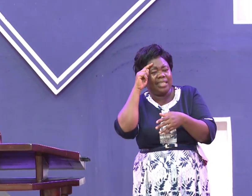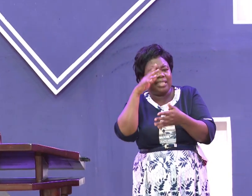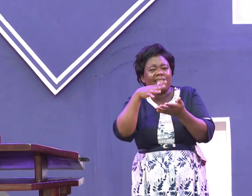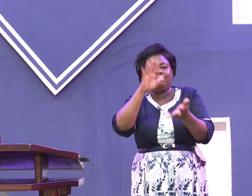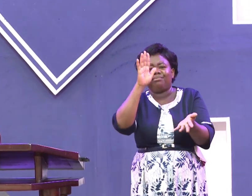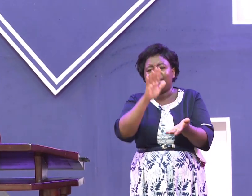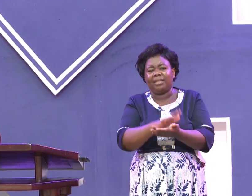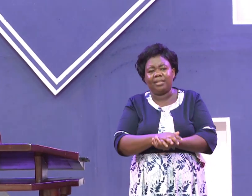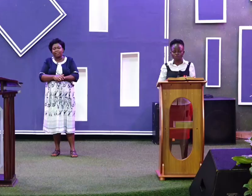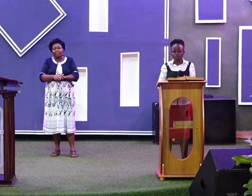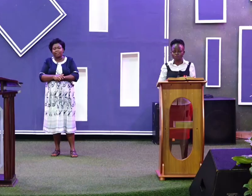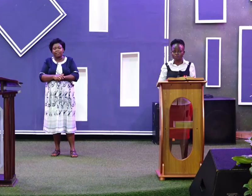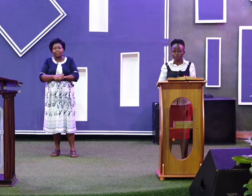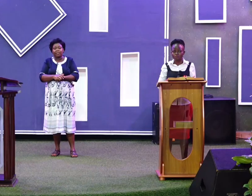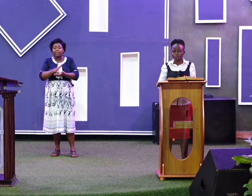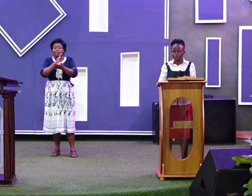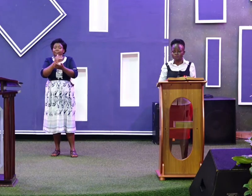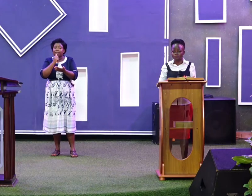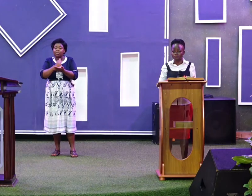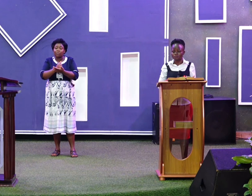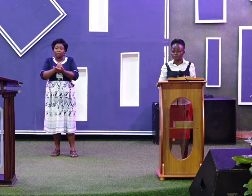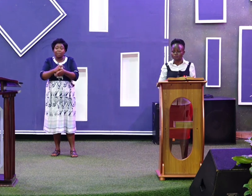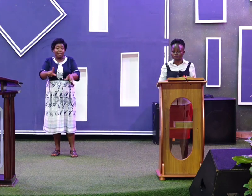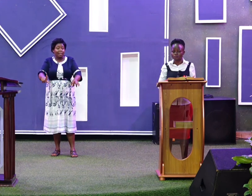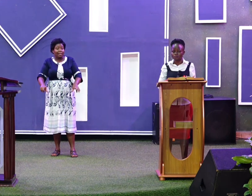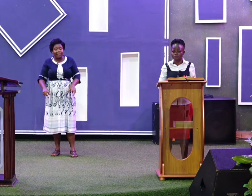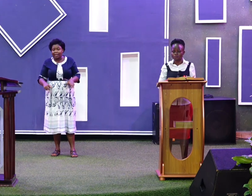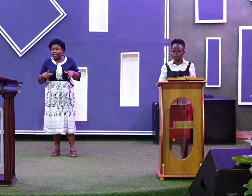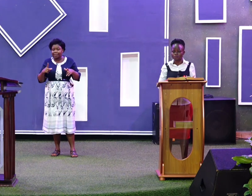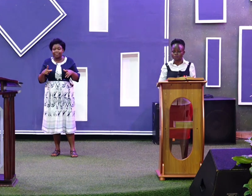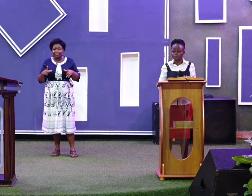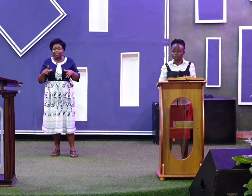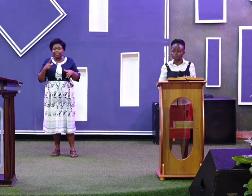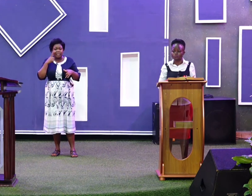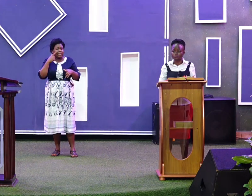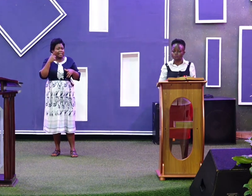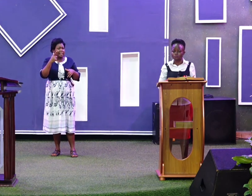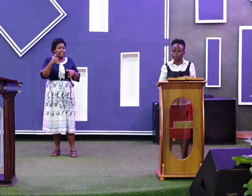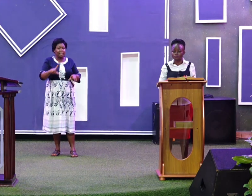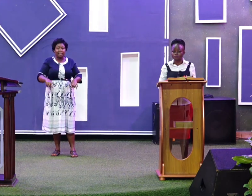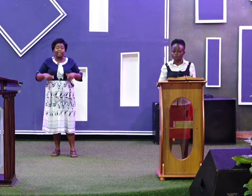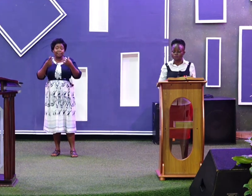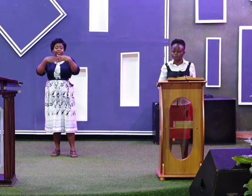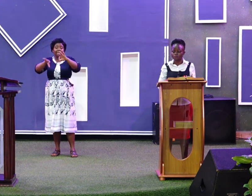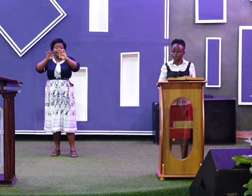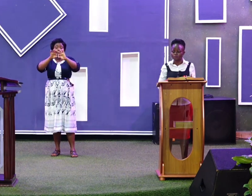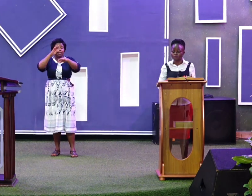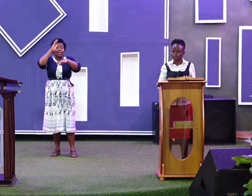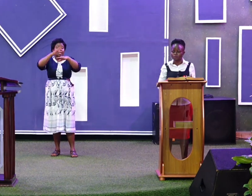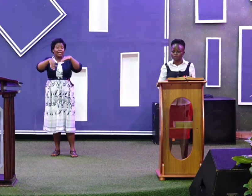price. Wa kubanga obulamu balabanga obulamu bwa muwendo